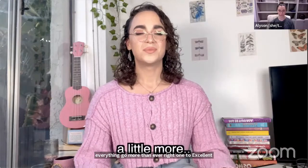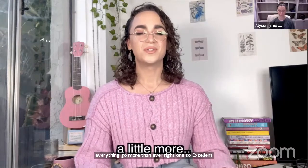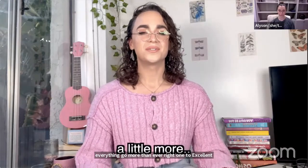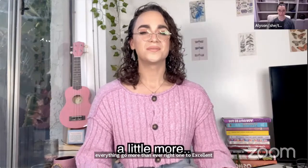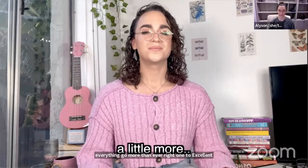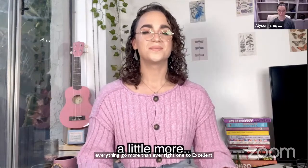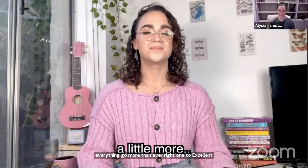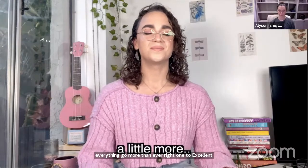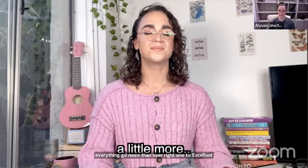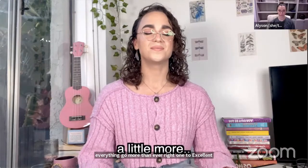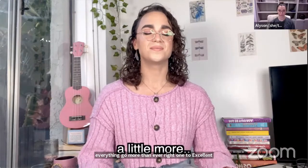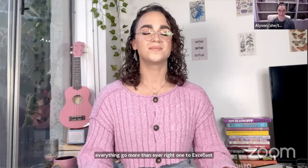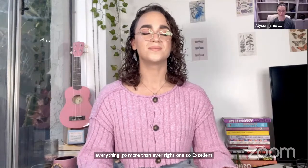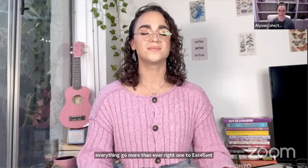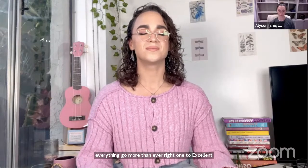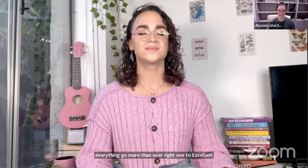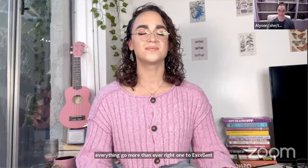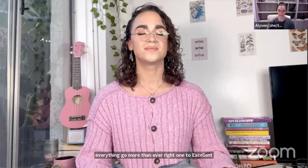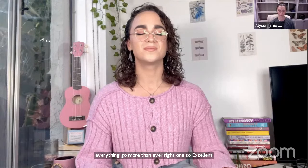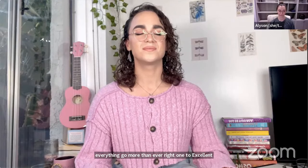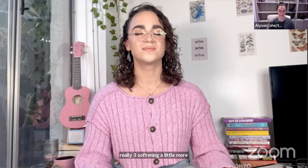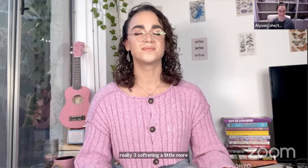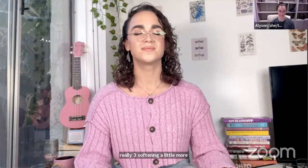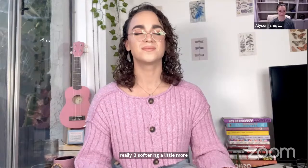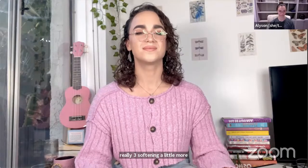A little more.